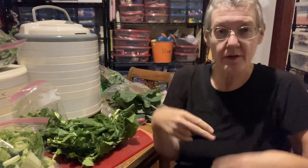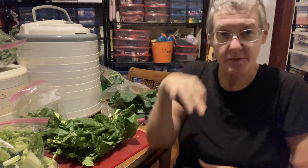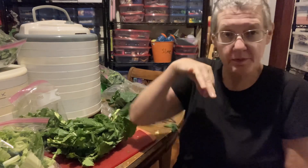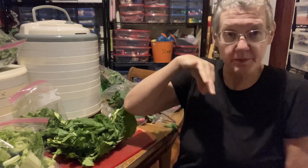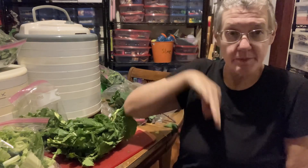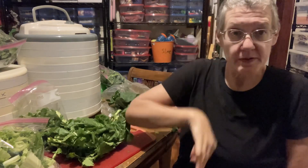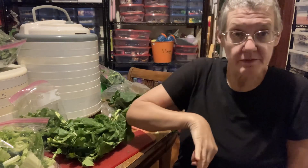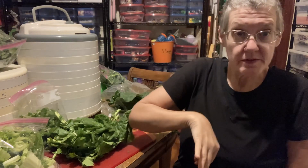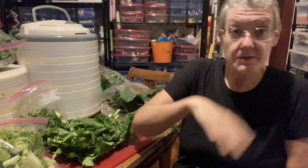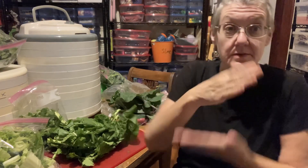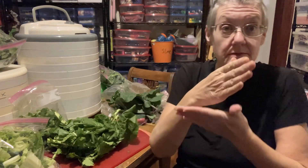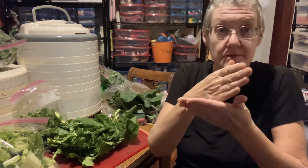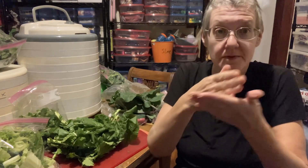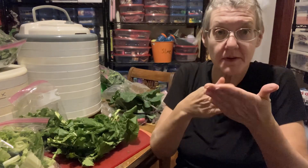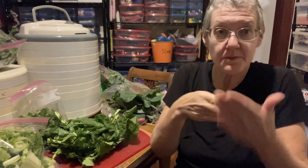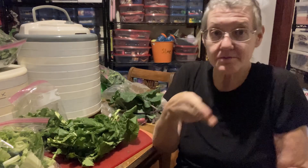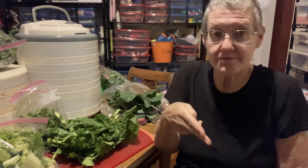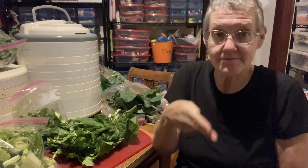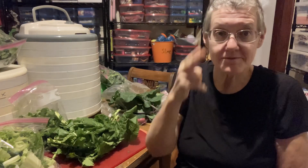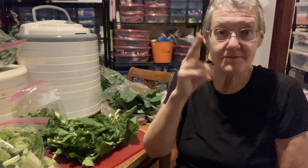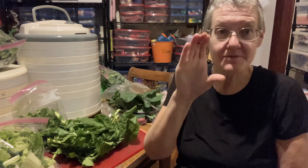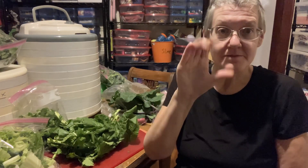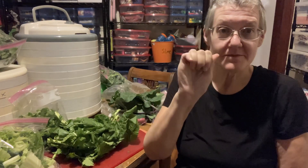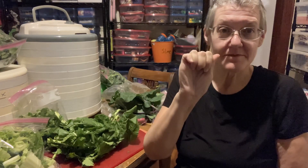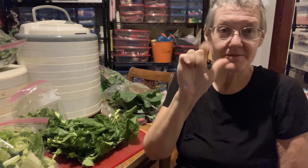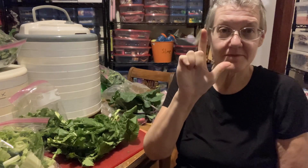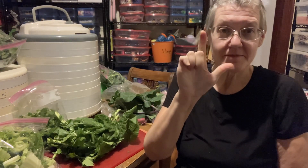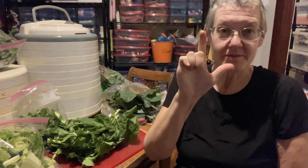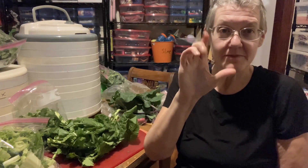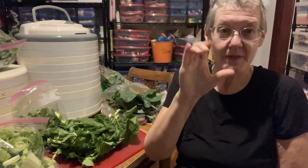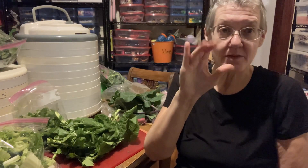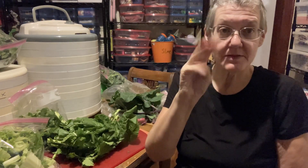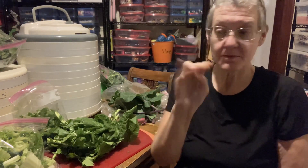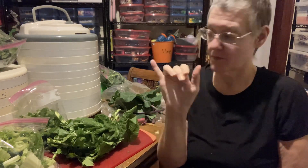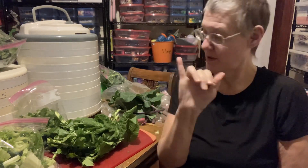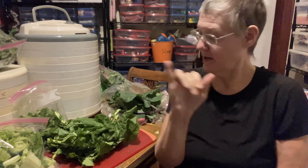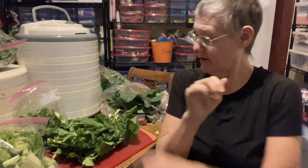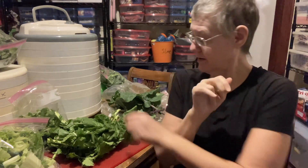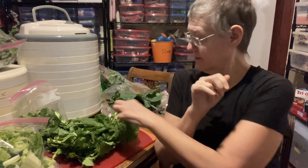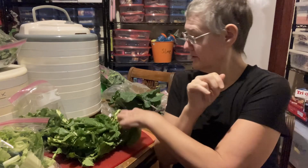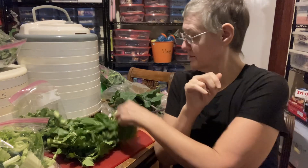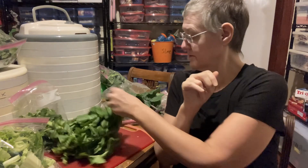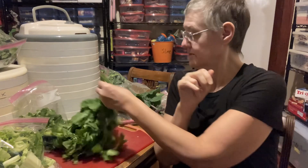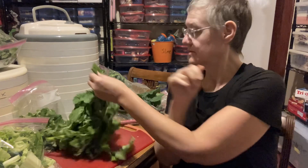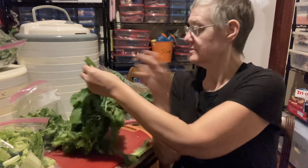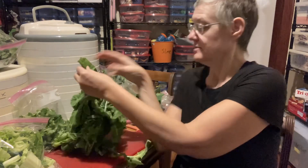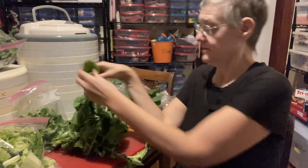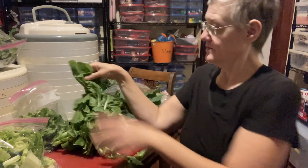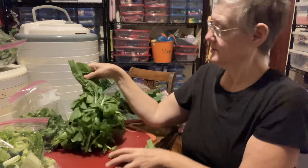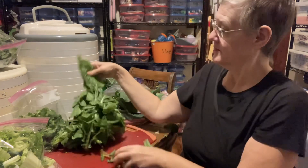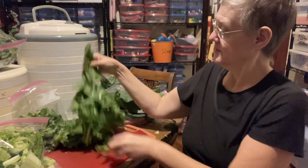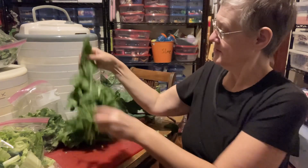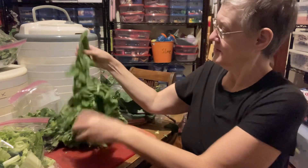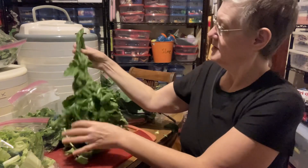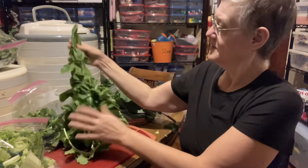Now, eat a variety of greens for full health benefits. Some are high in calcium, like these, like